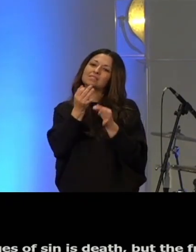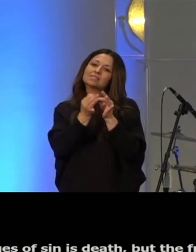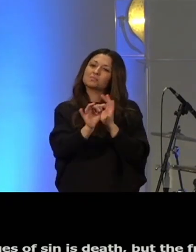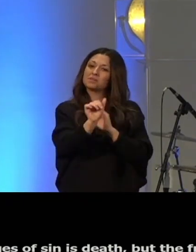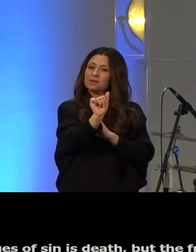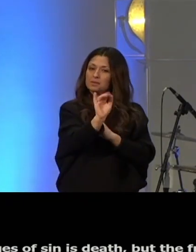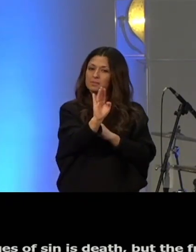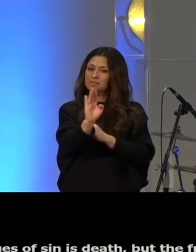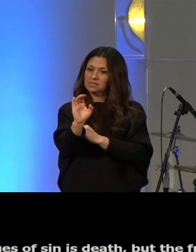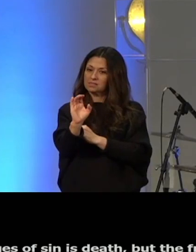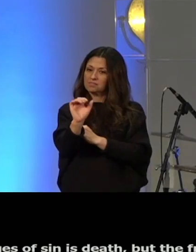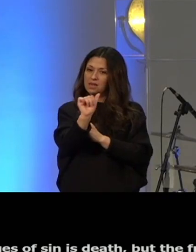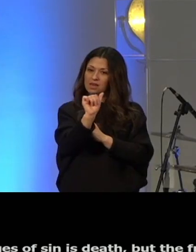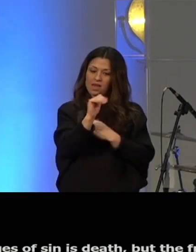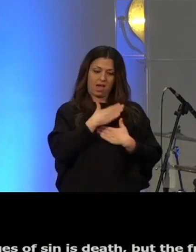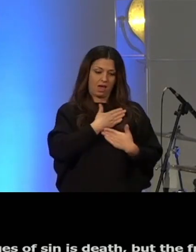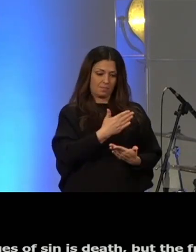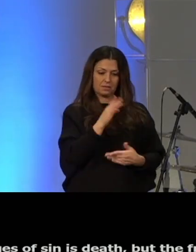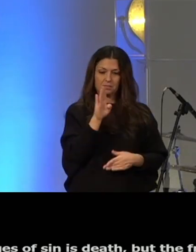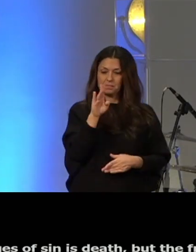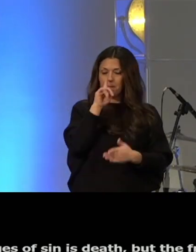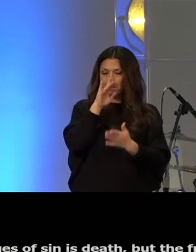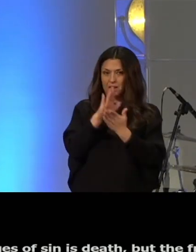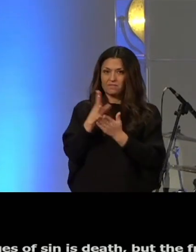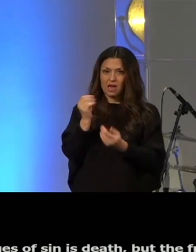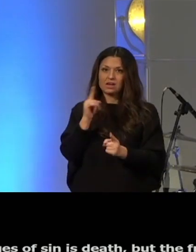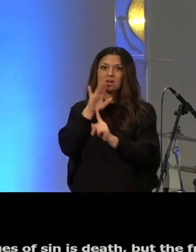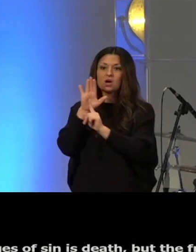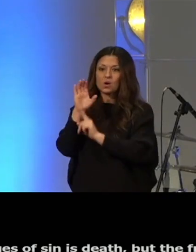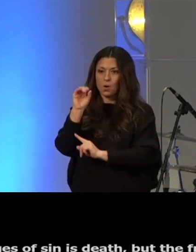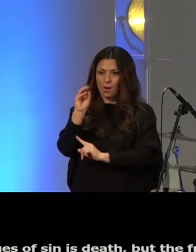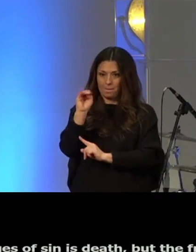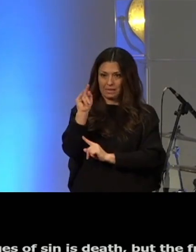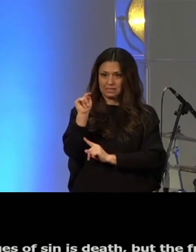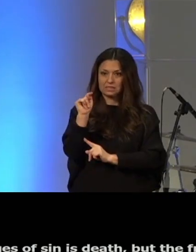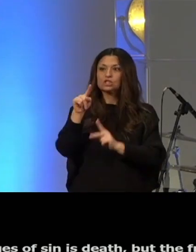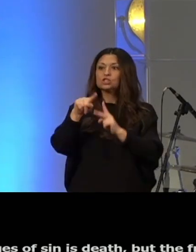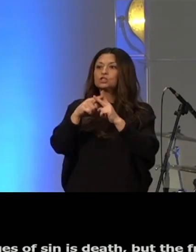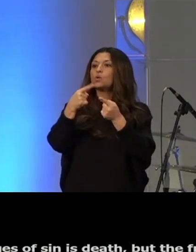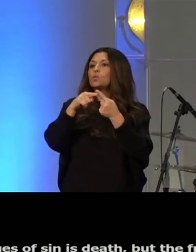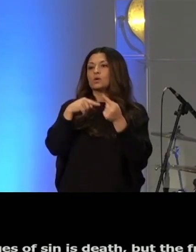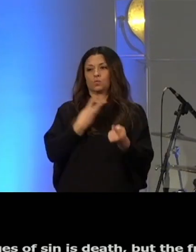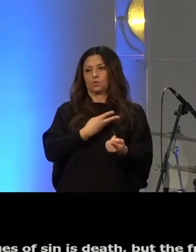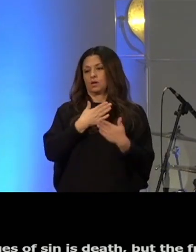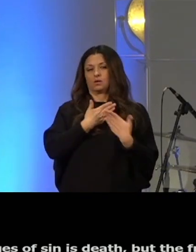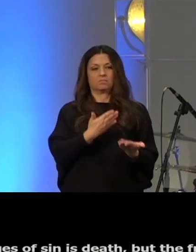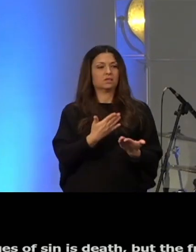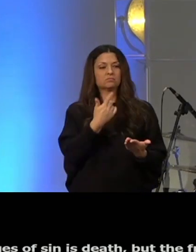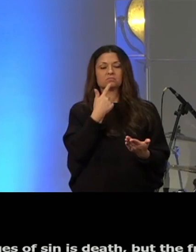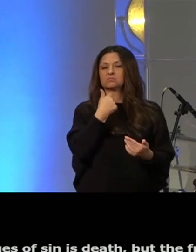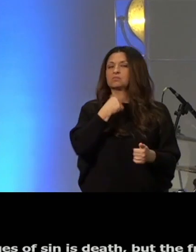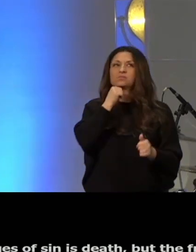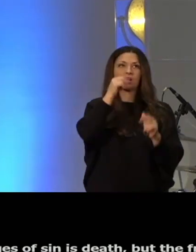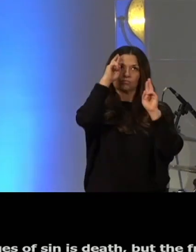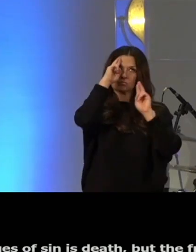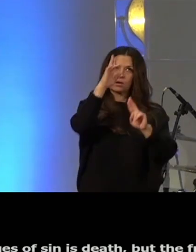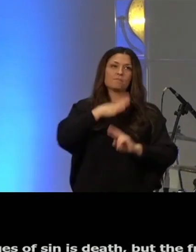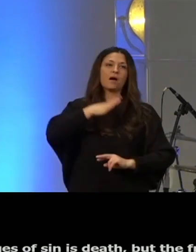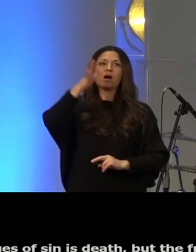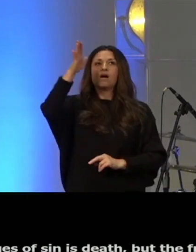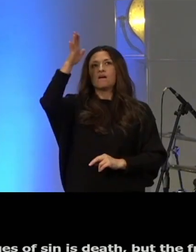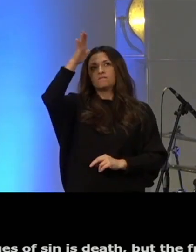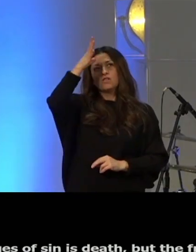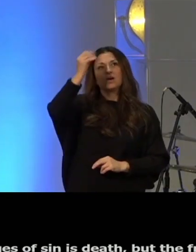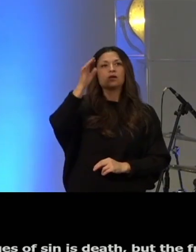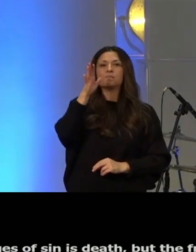ABC, where we admit and believe and commit. It starts when we admit, Jesus, I didn't honor my father and mother, and I haven't put you